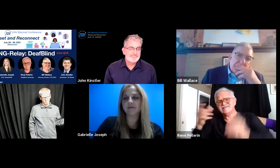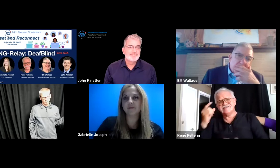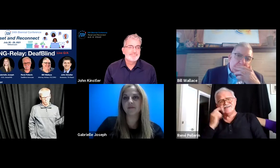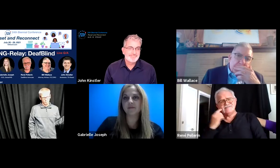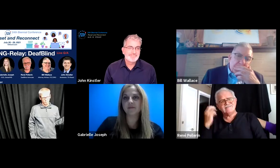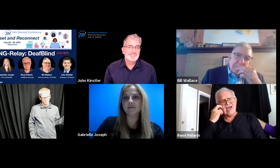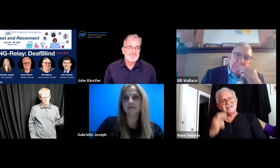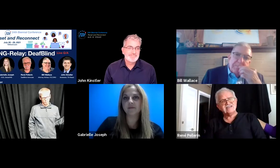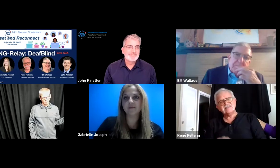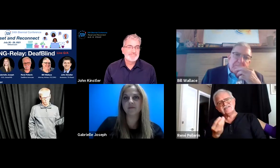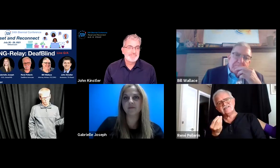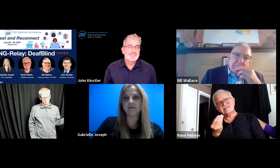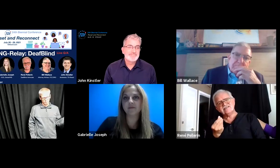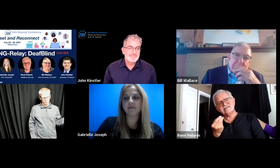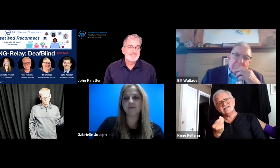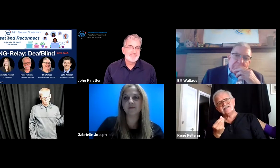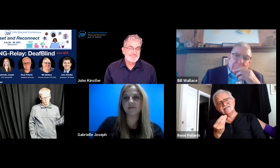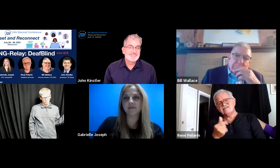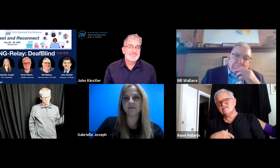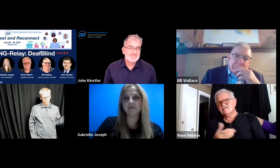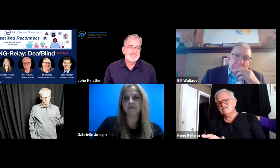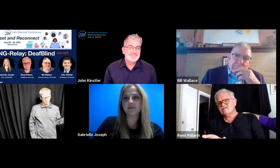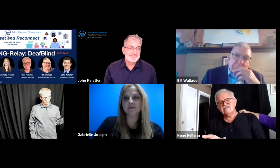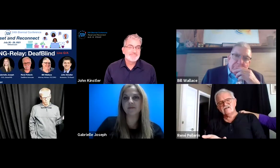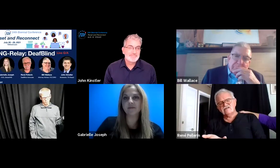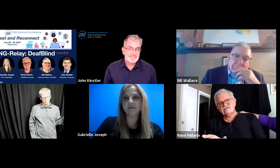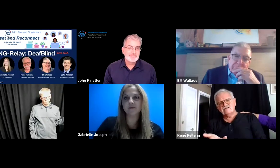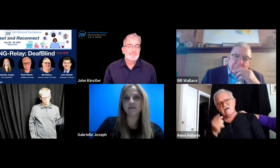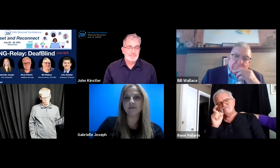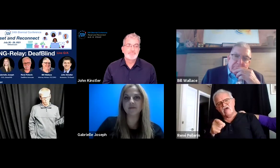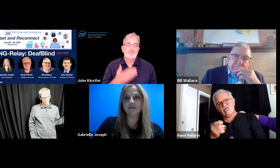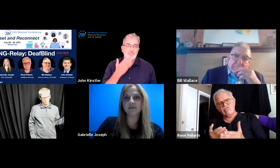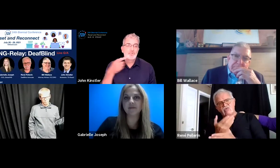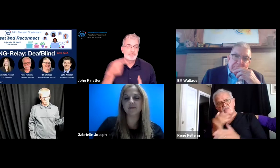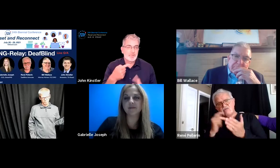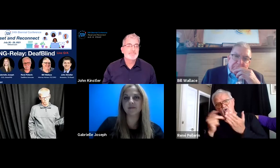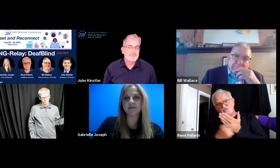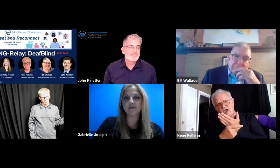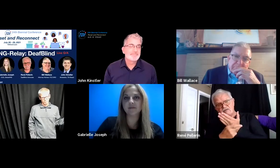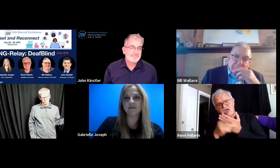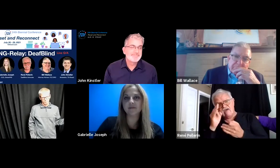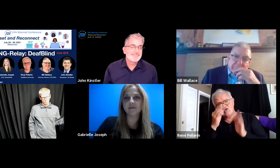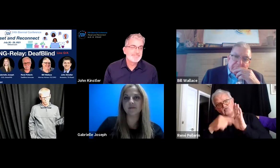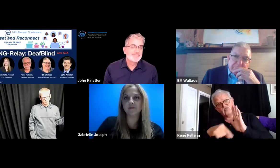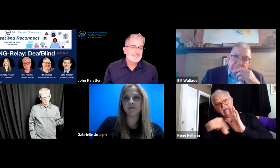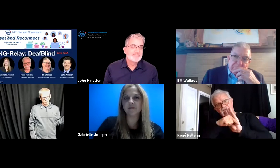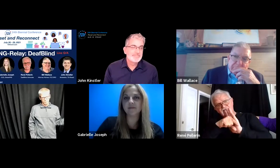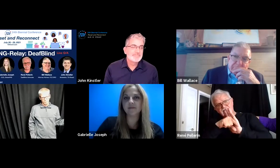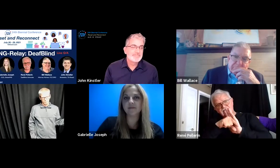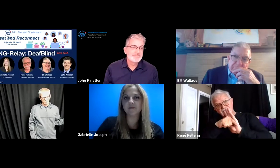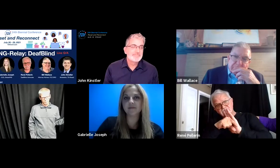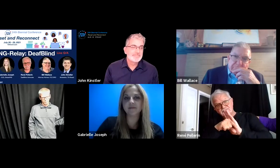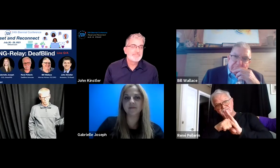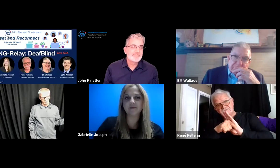person, we have to pay. It costs money. And that's something that bothers me. We can go